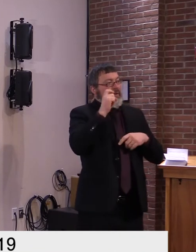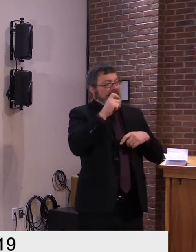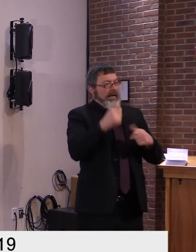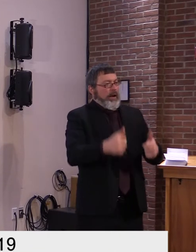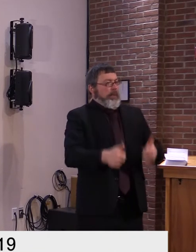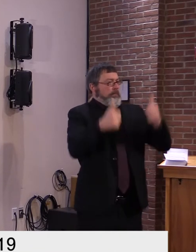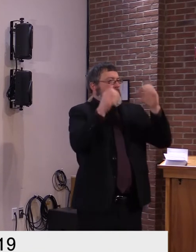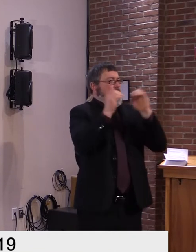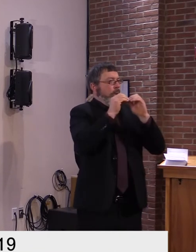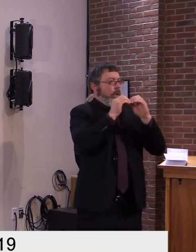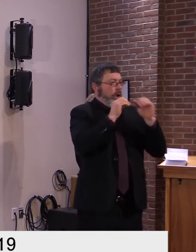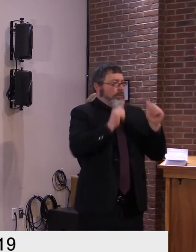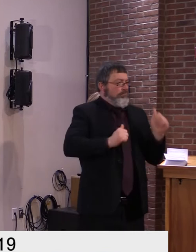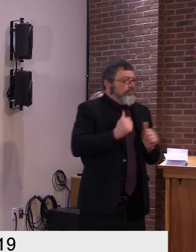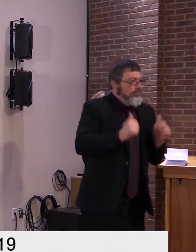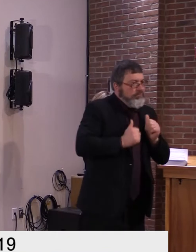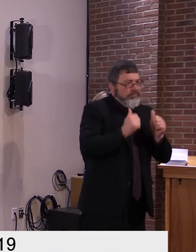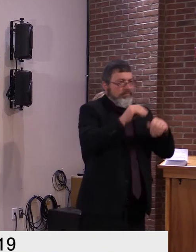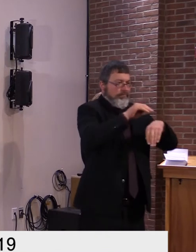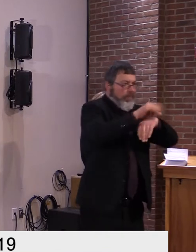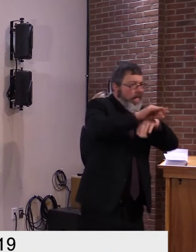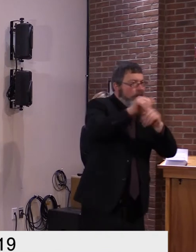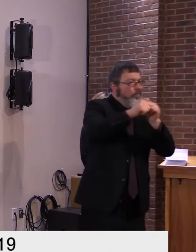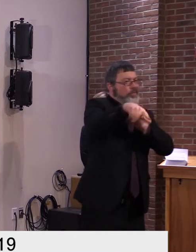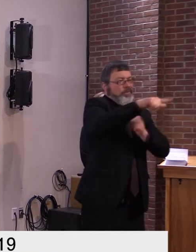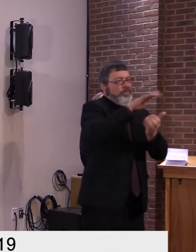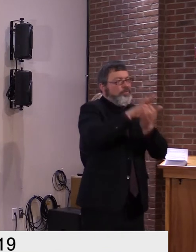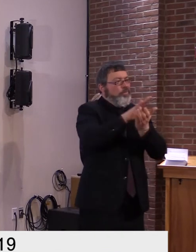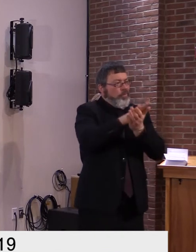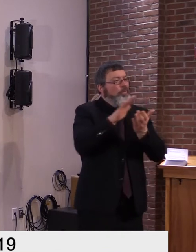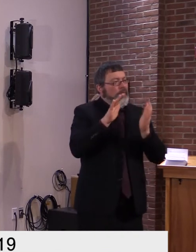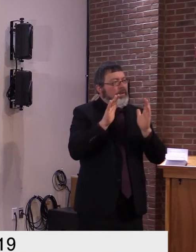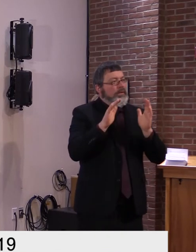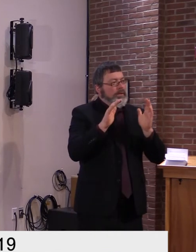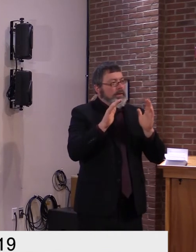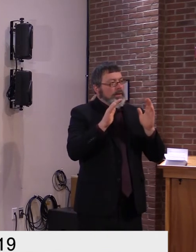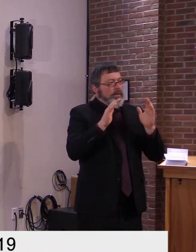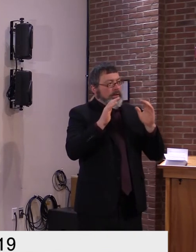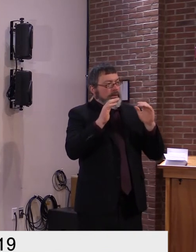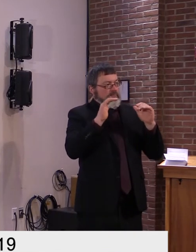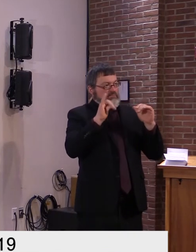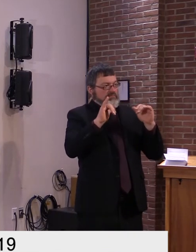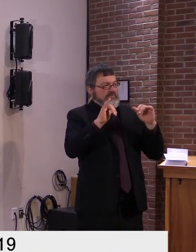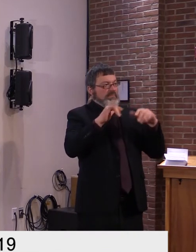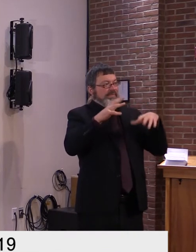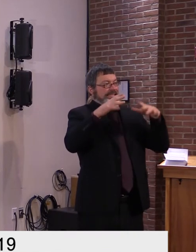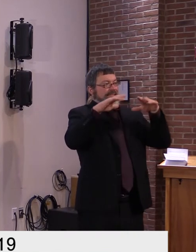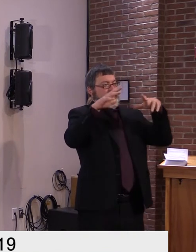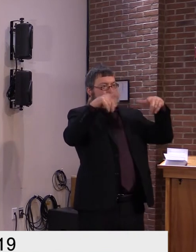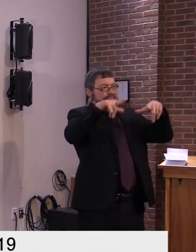the education system. So we just want to prepare the system for that sort of integrated response.